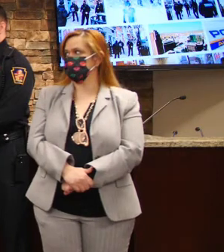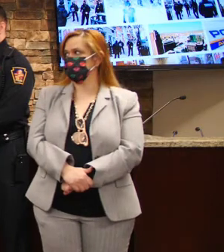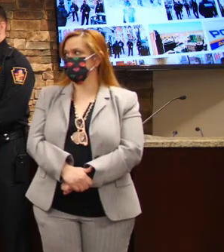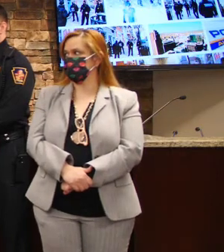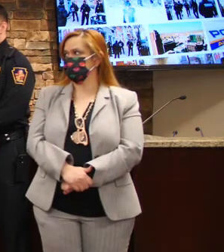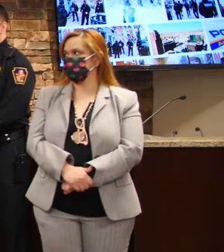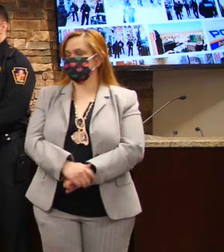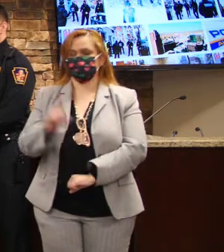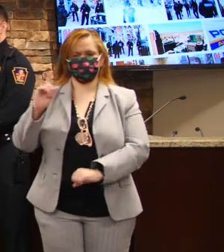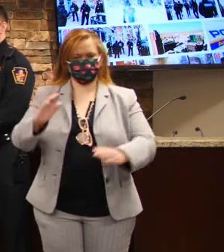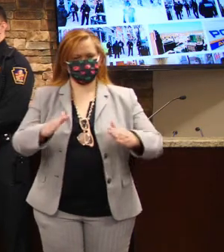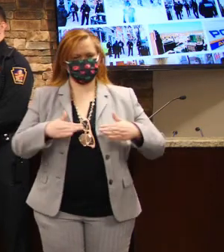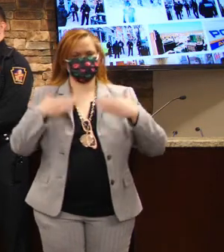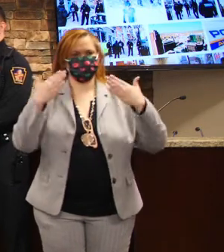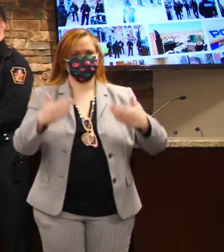Good afternoon.